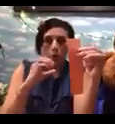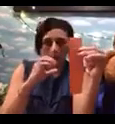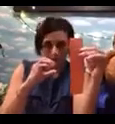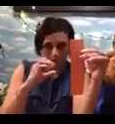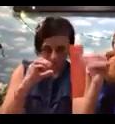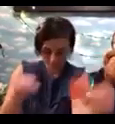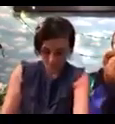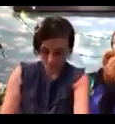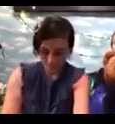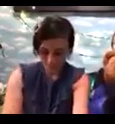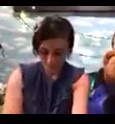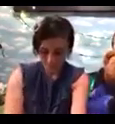Orange. Orange.